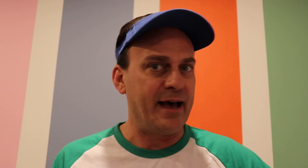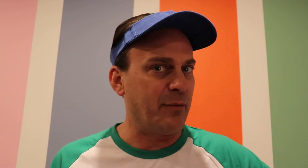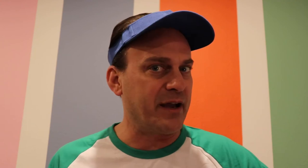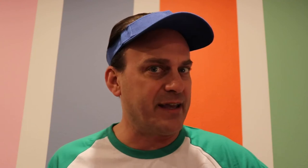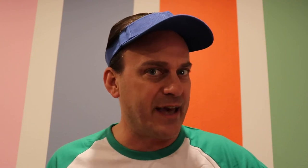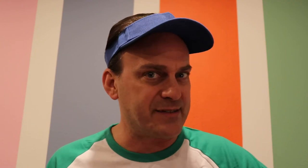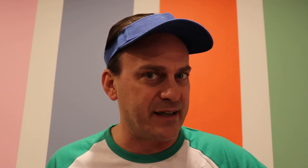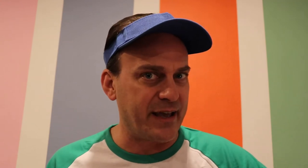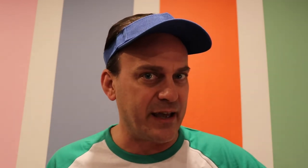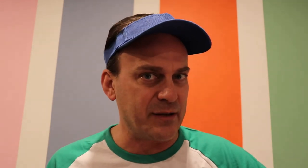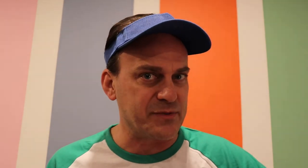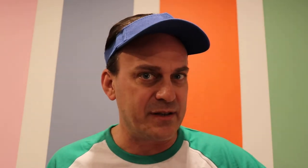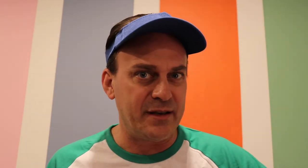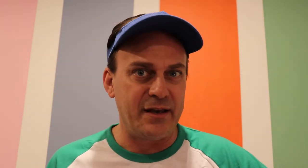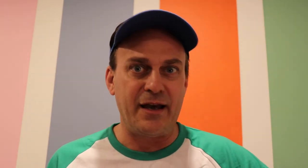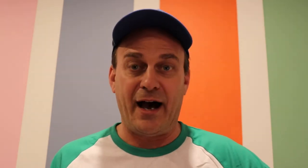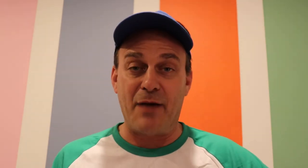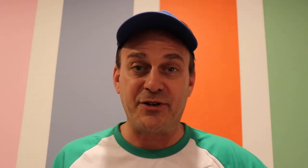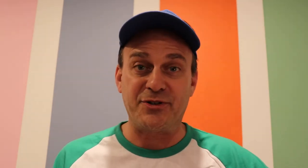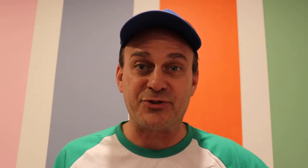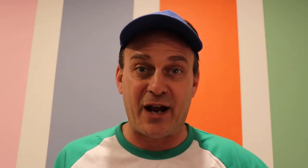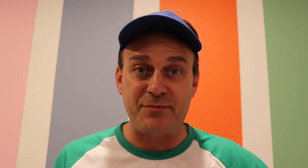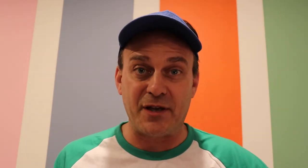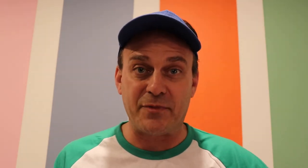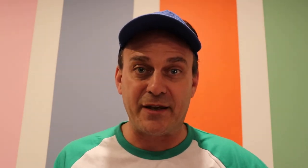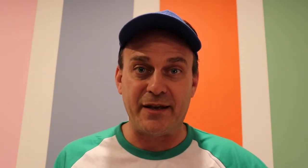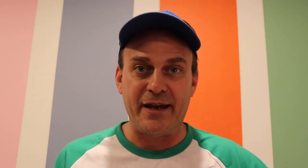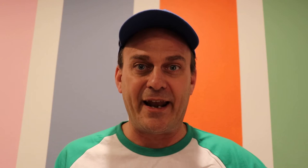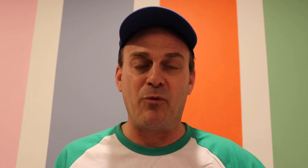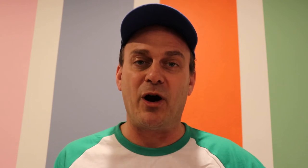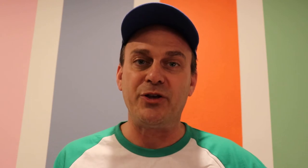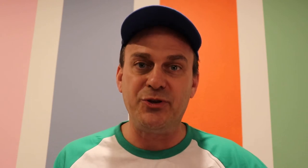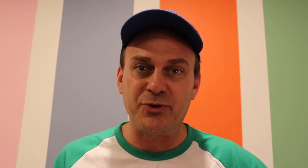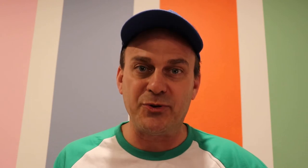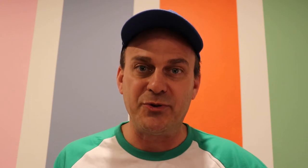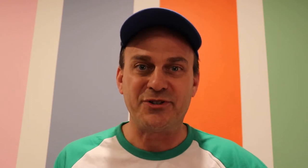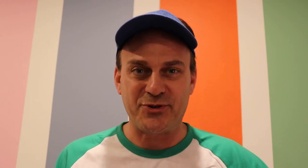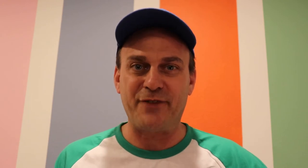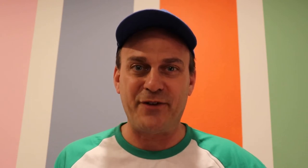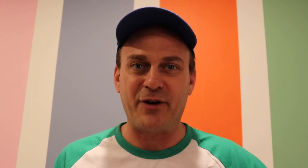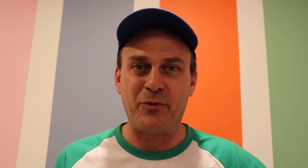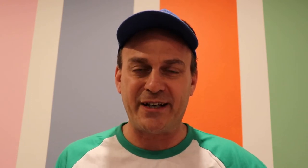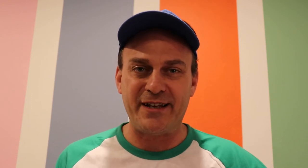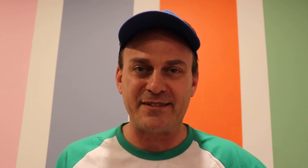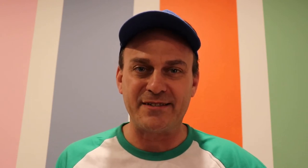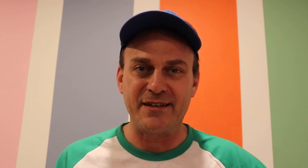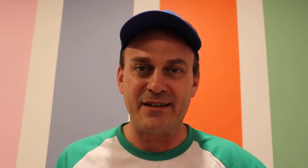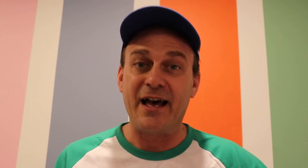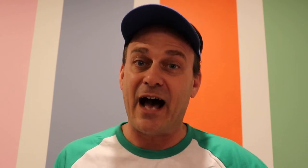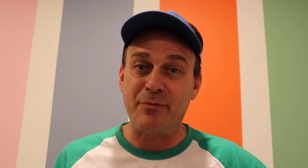How about guessing games? I'm going to describe something, and I want you to try to figure out what it is. I'm going to